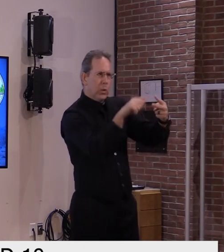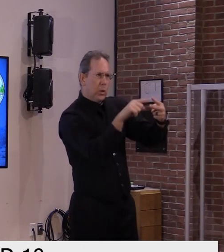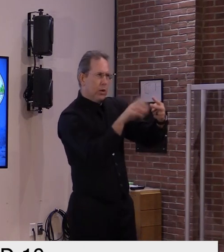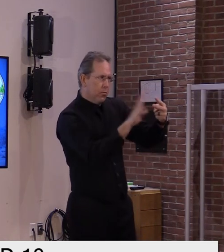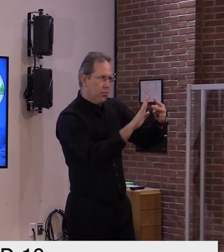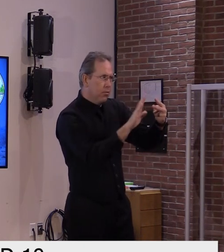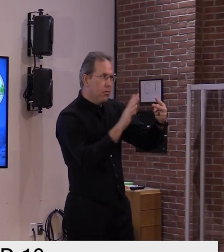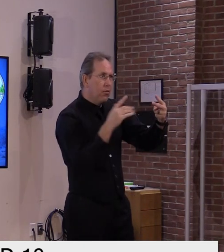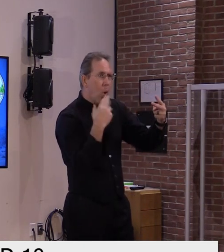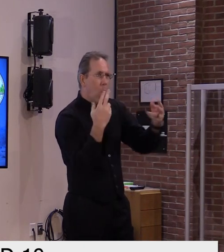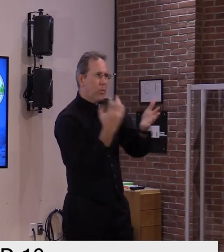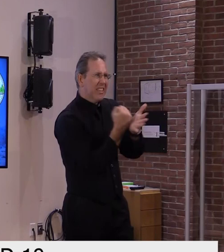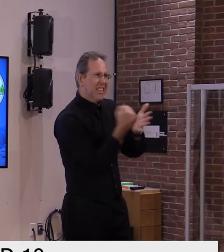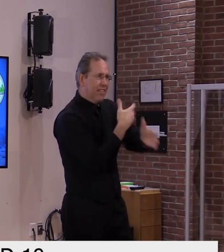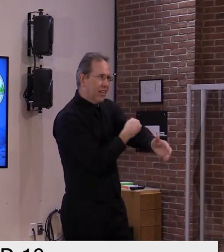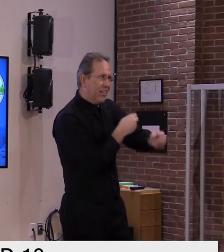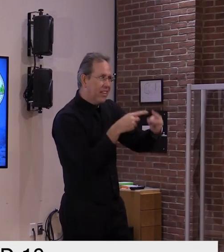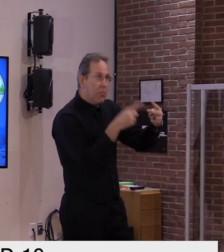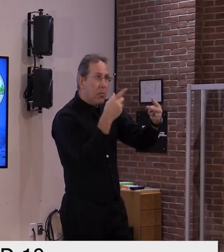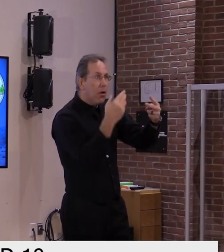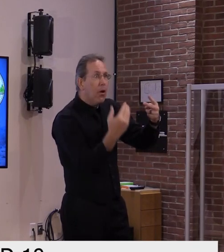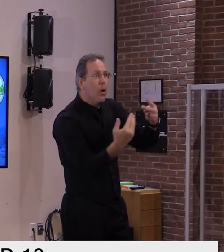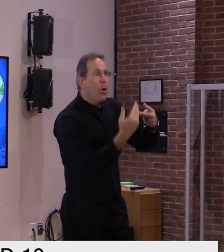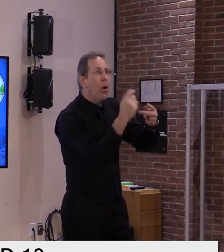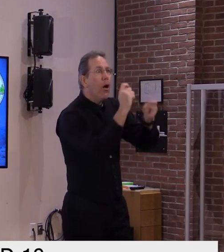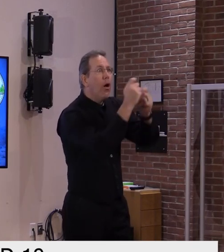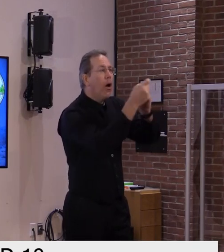virus is what the vaccine was